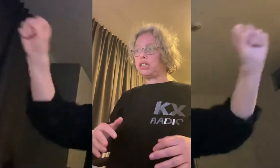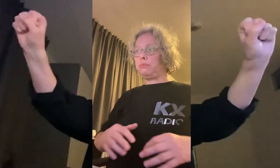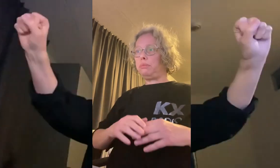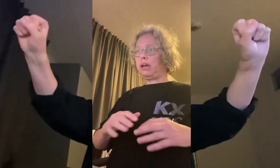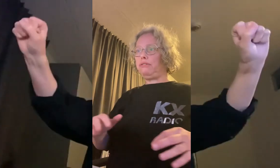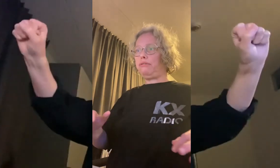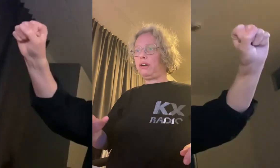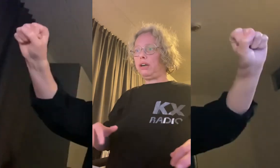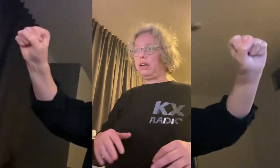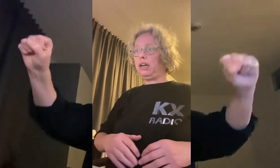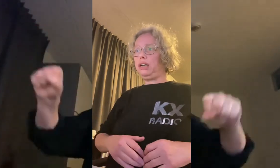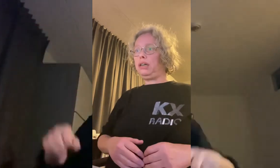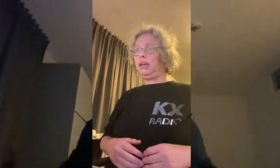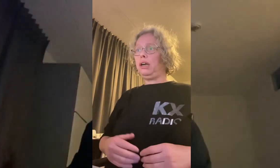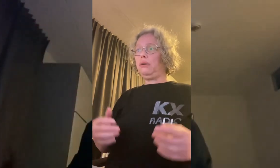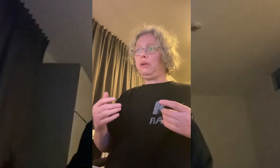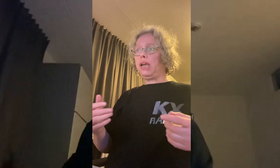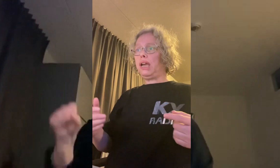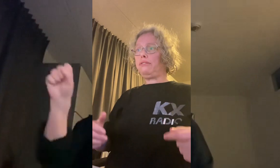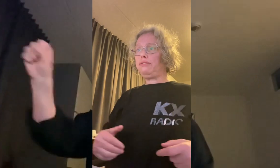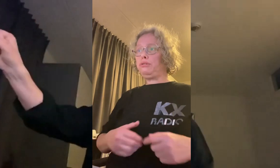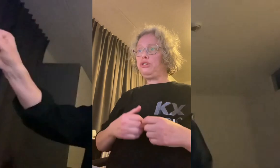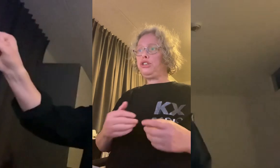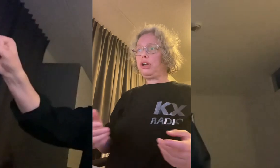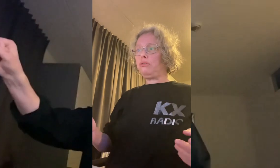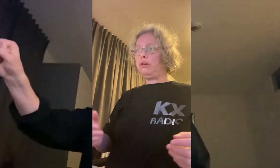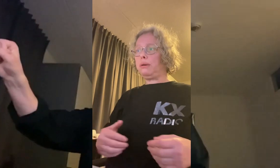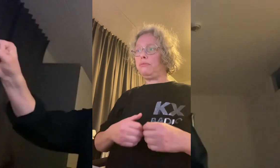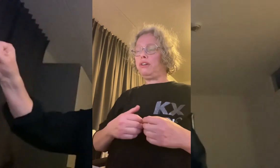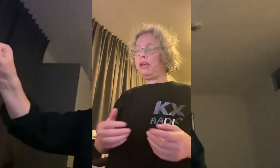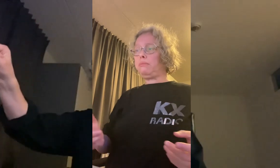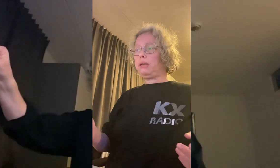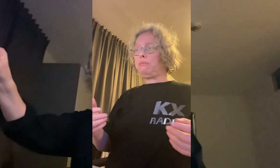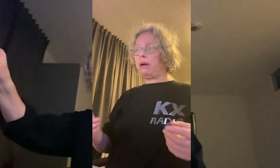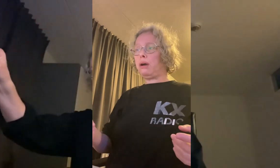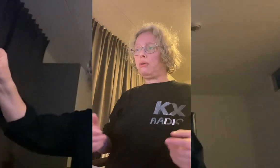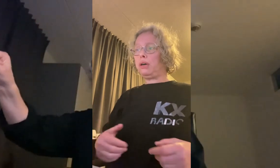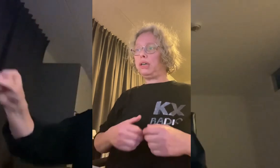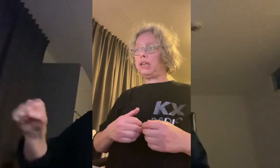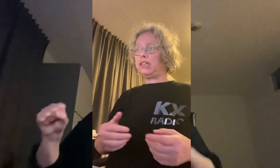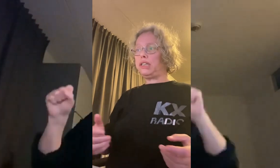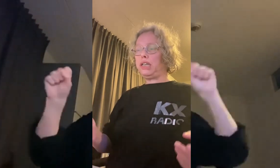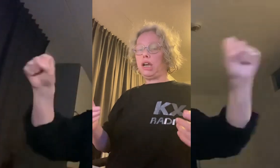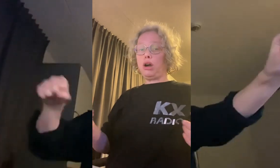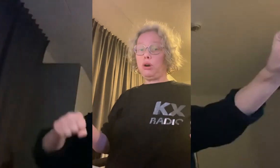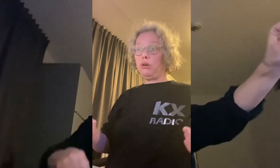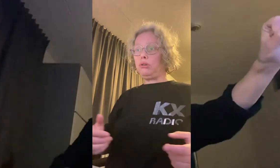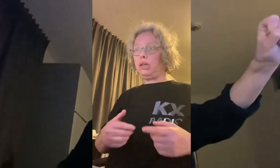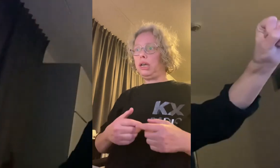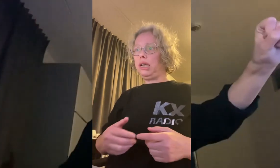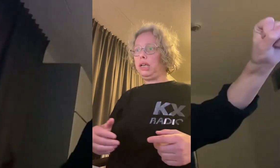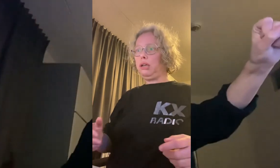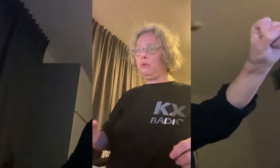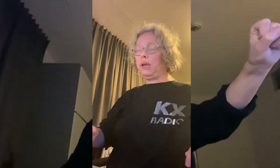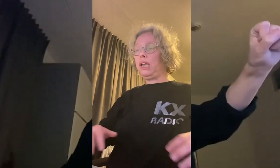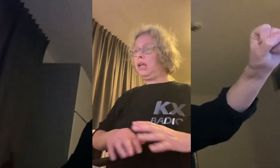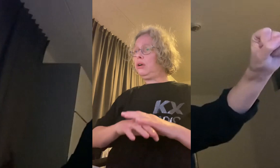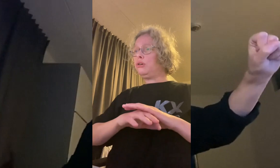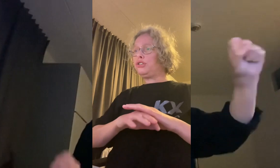by far. We have to show them women power. It's the only way. Because